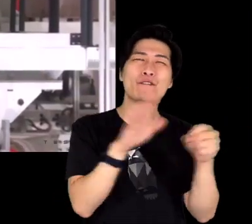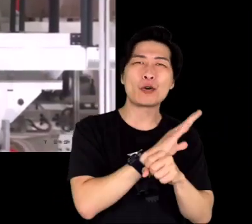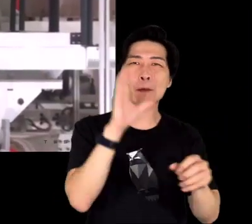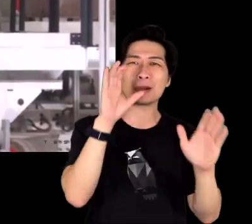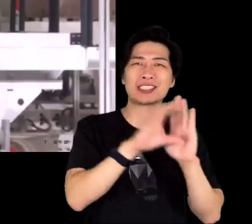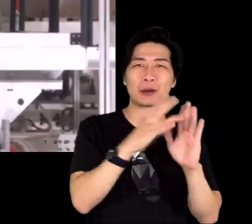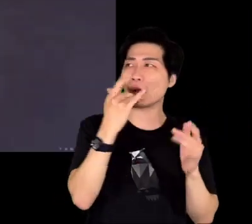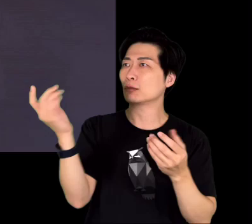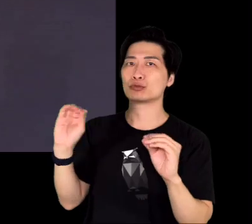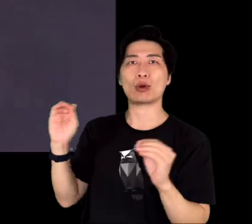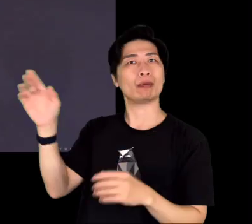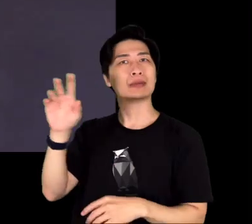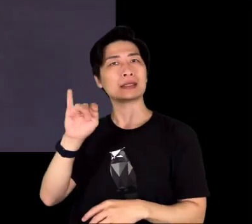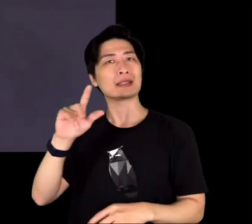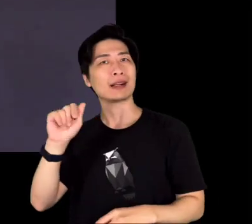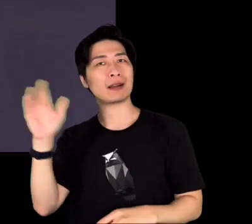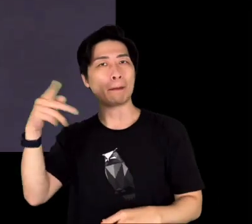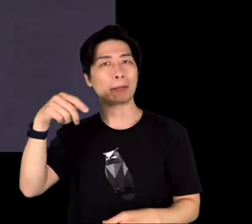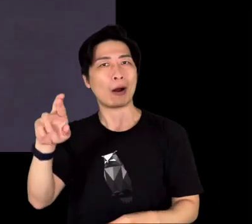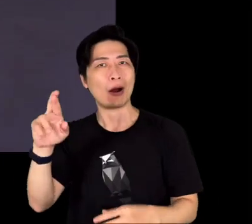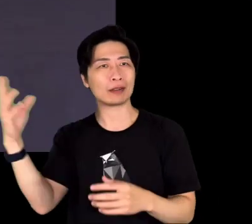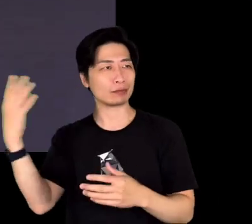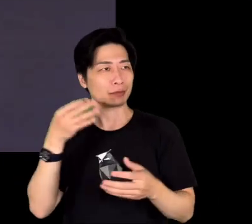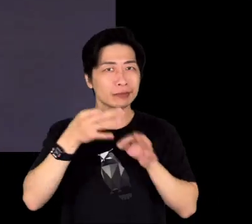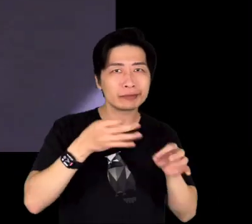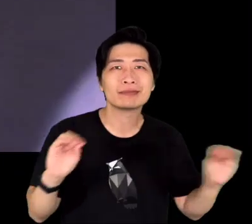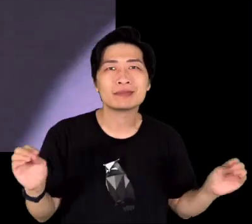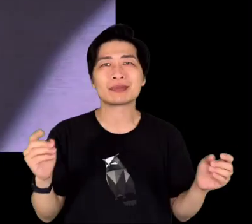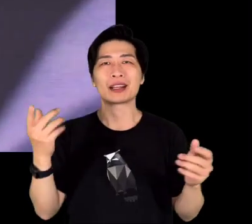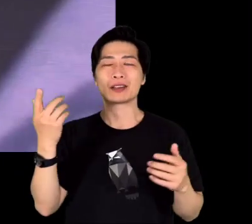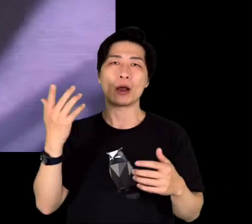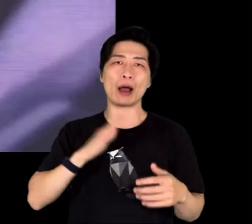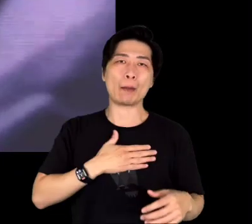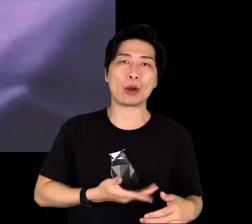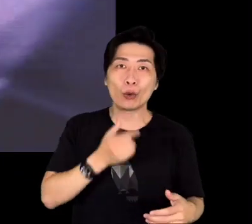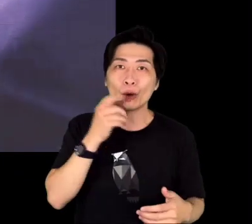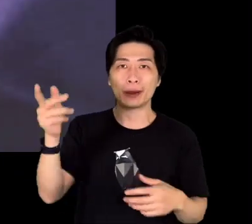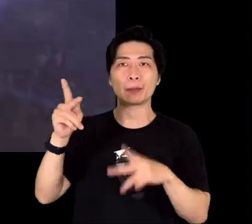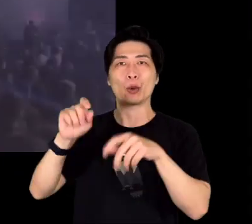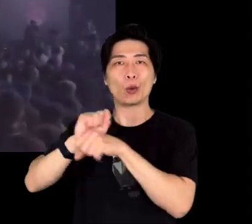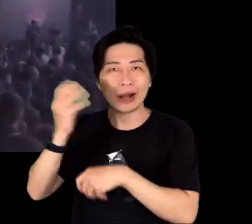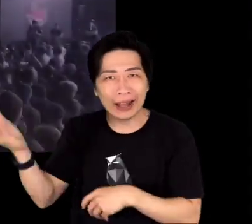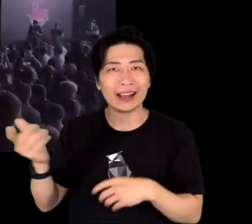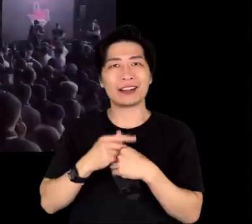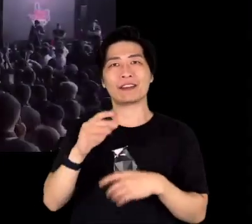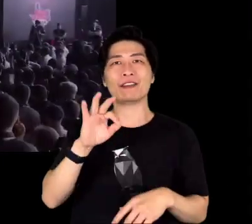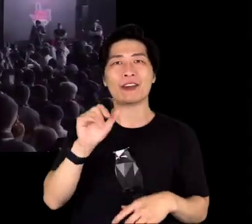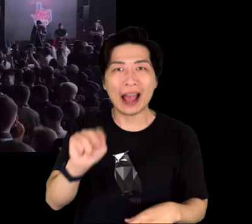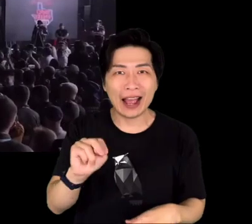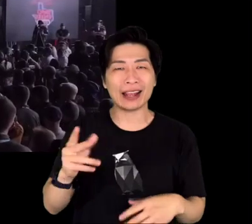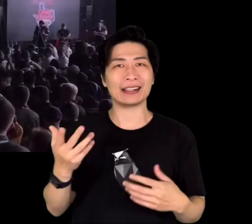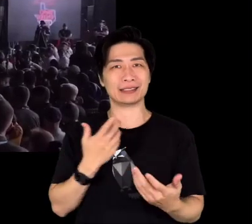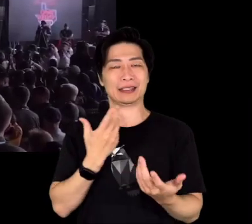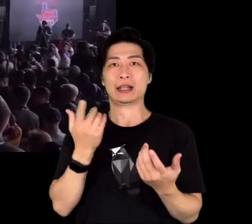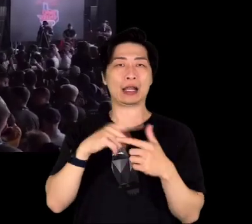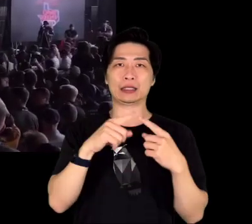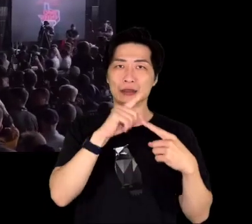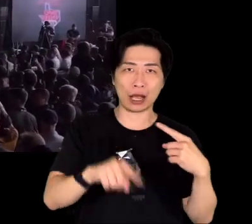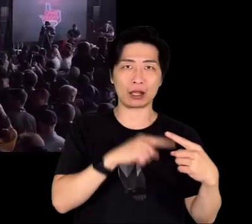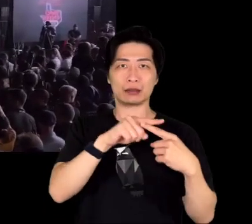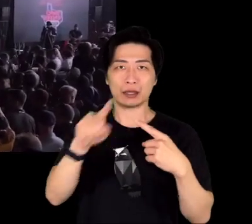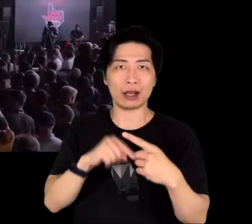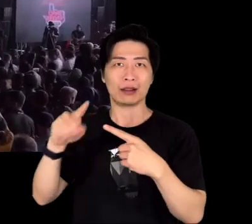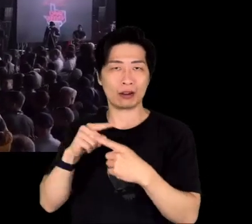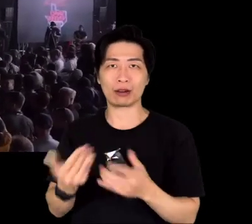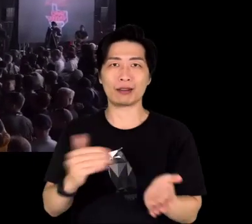Tesla's lack of PR. This, of course, upsets everyone involved at Tesla, both directly and fans, investors of the company for obvious reasons. And